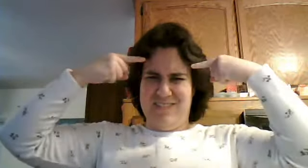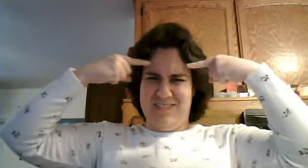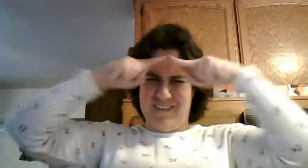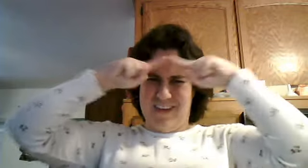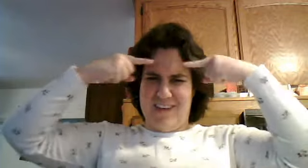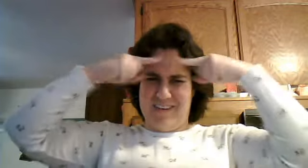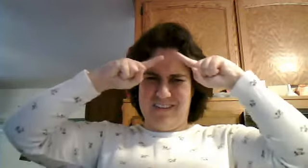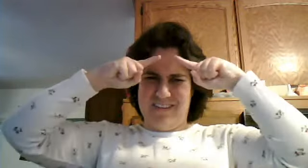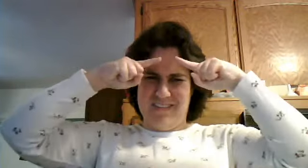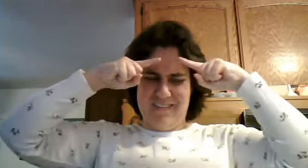headache.